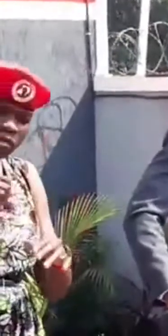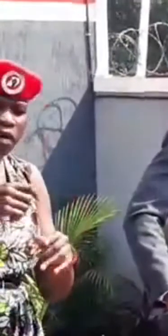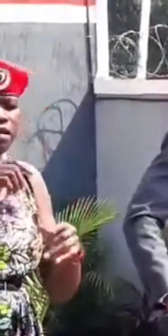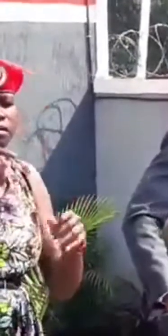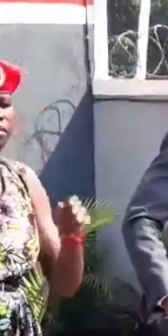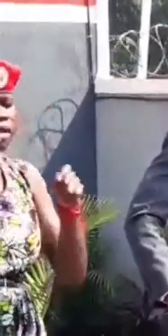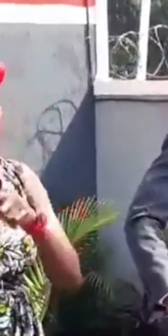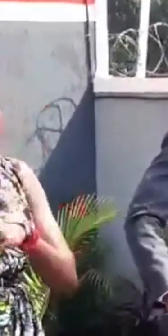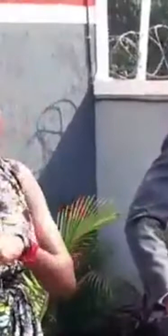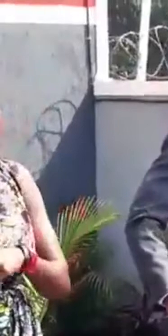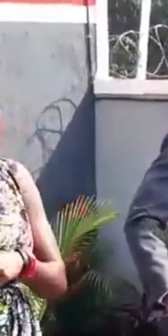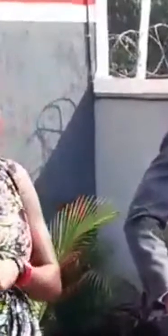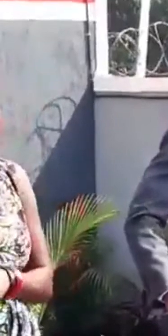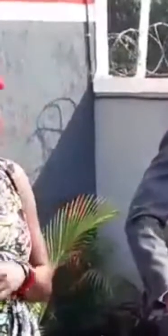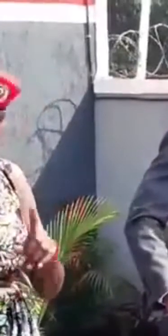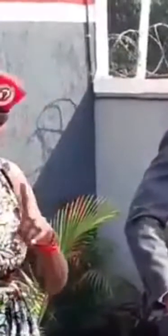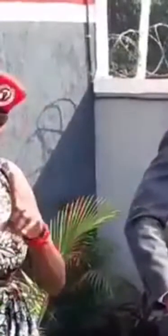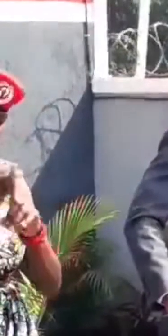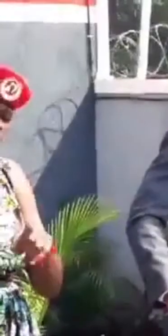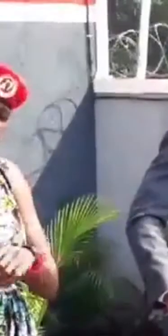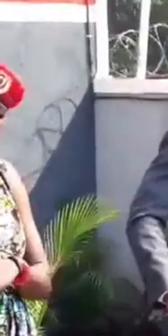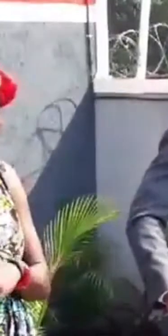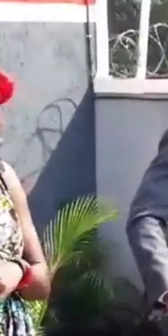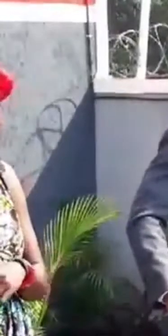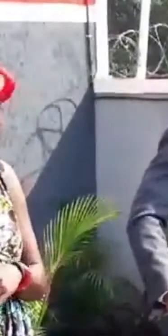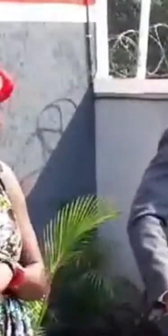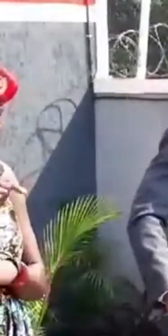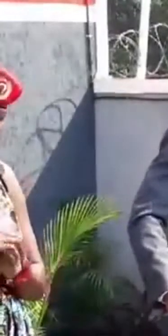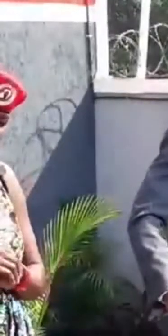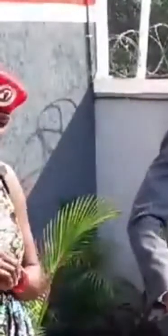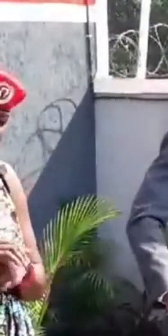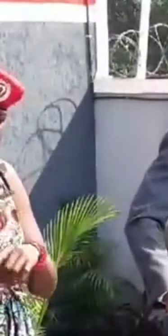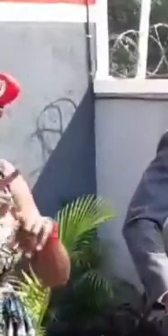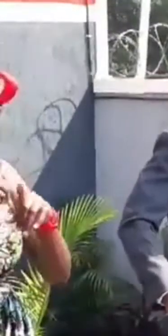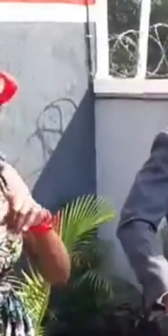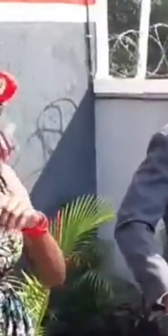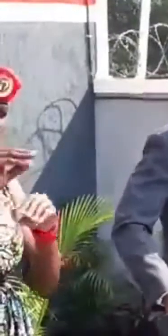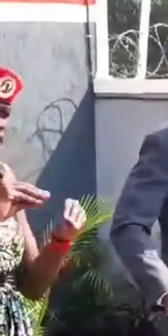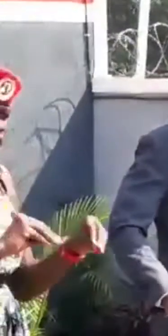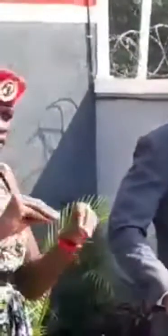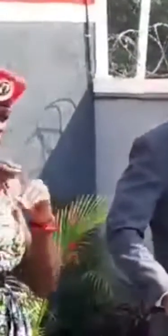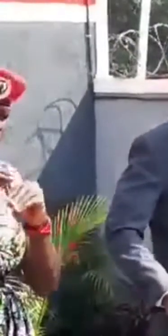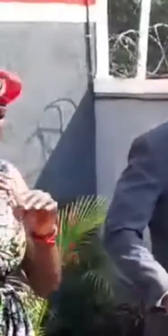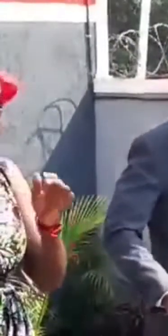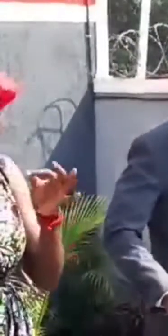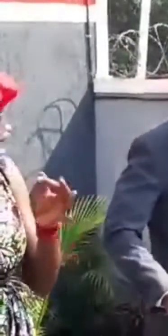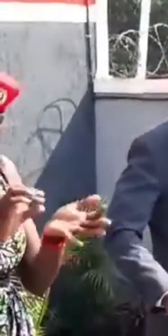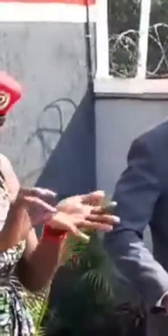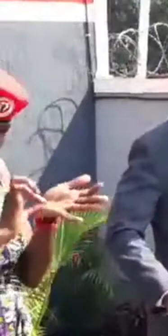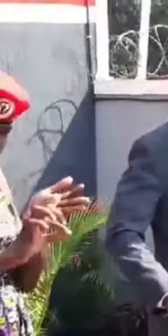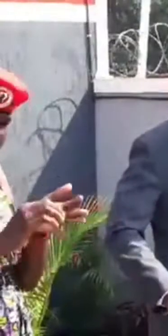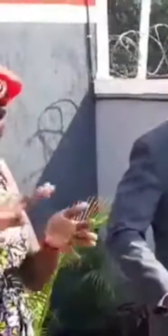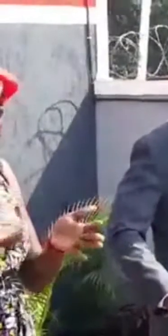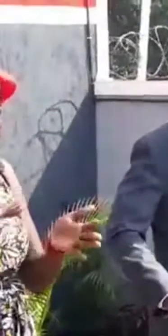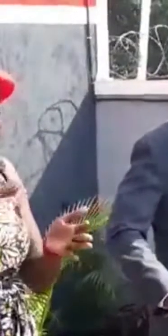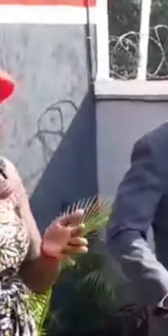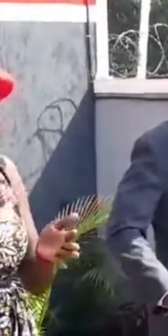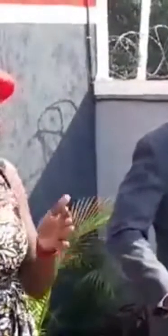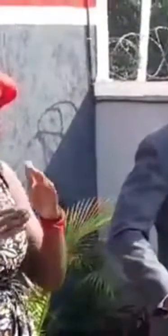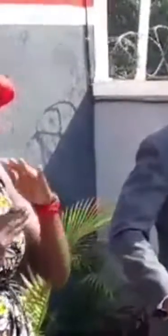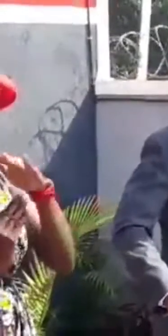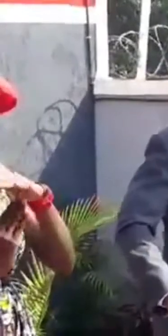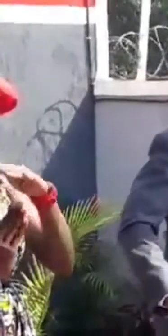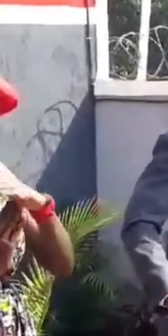tears under President Museveni. When he moved to remove the age limit from the constitution and crown